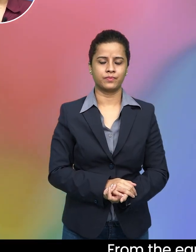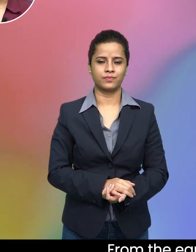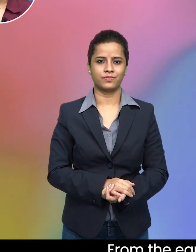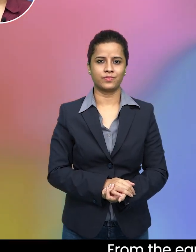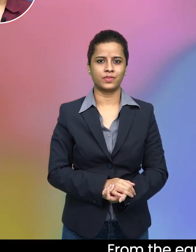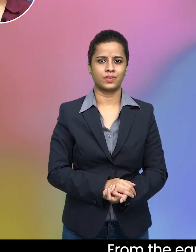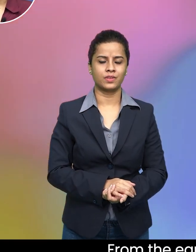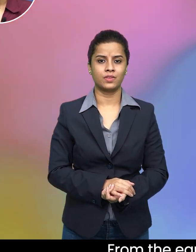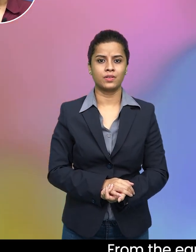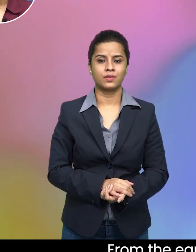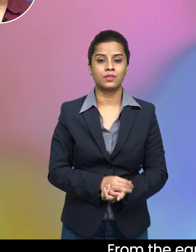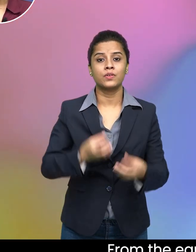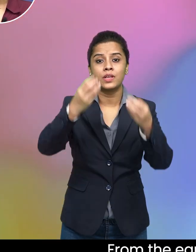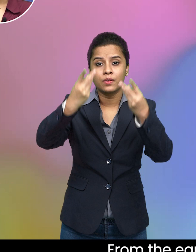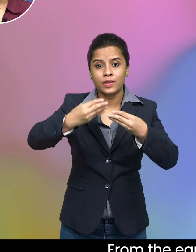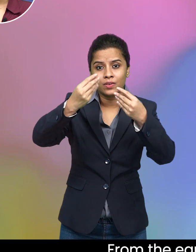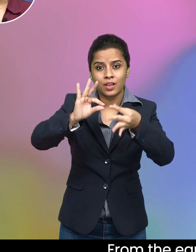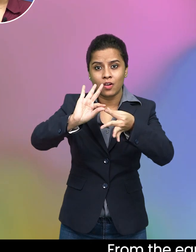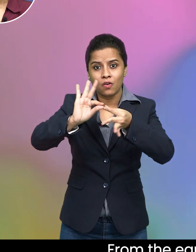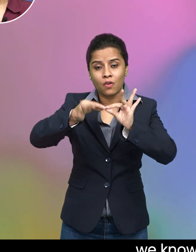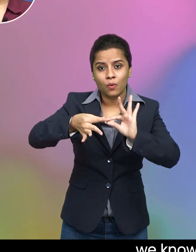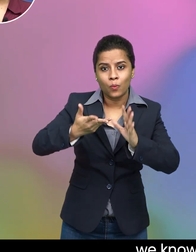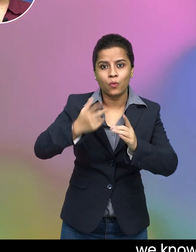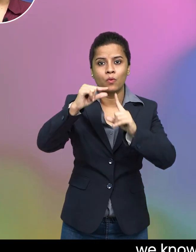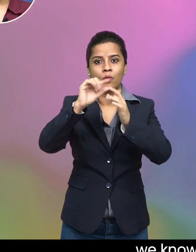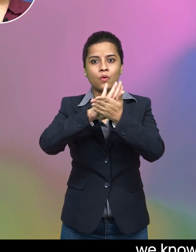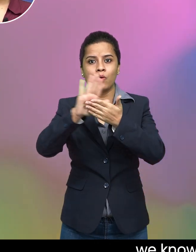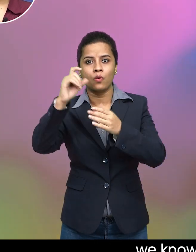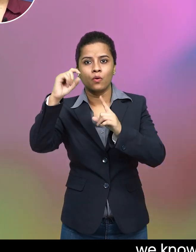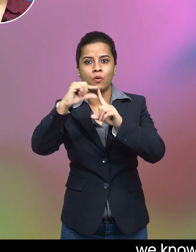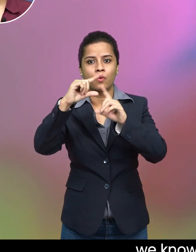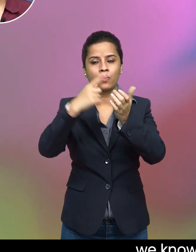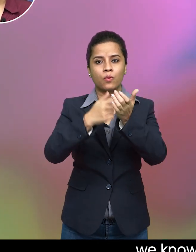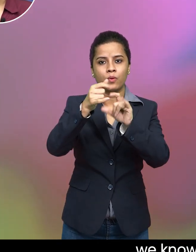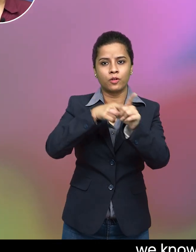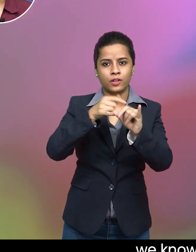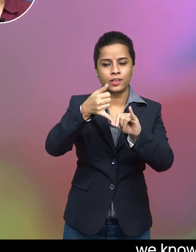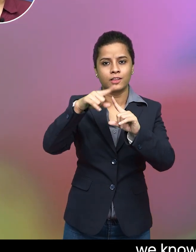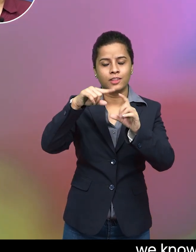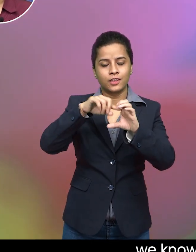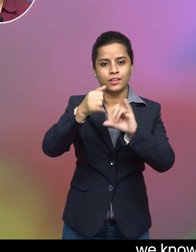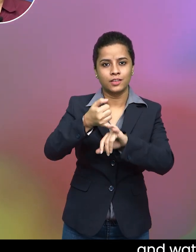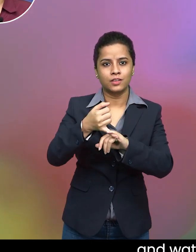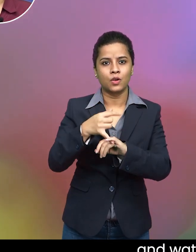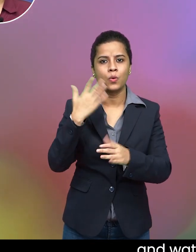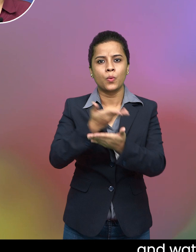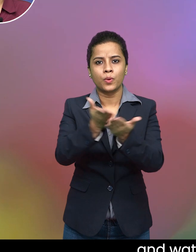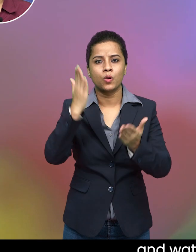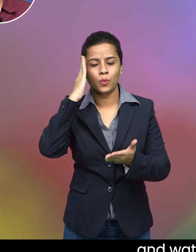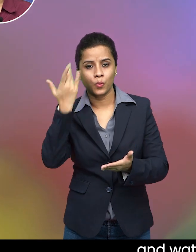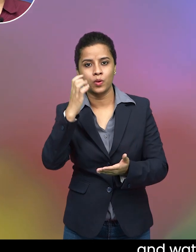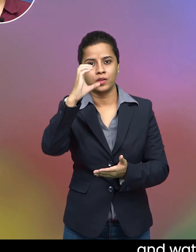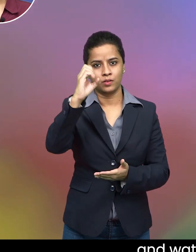From the equation of photosynthesis, we know that carbon dioxide and